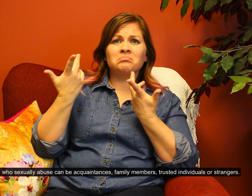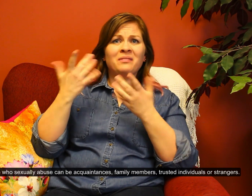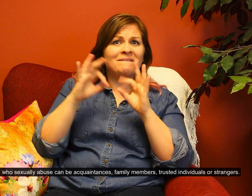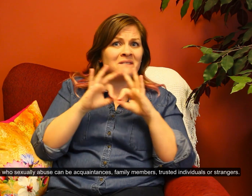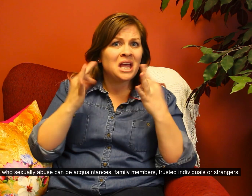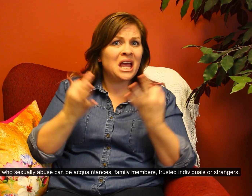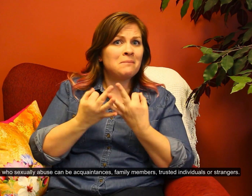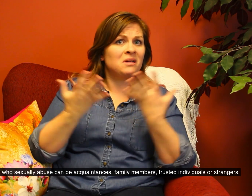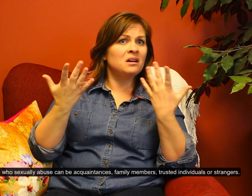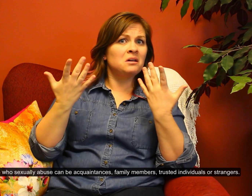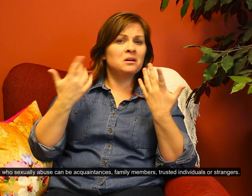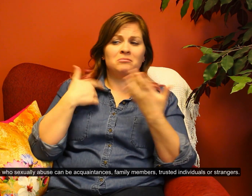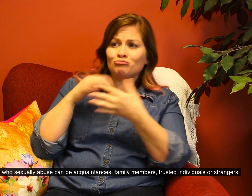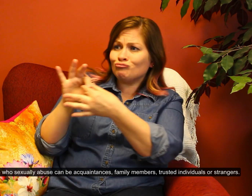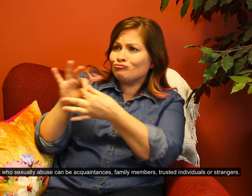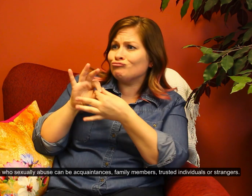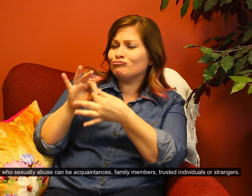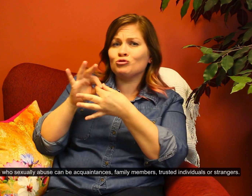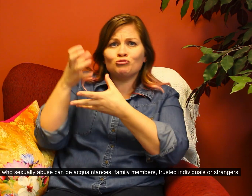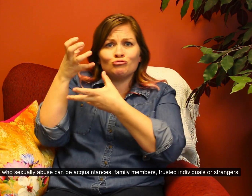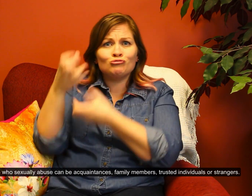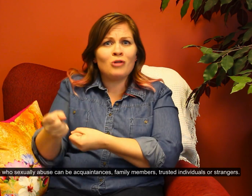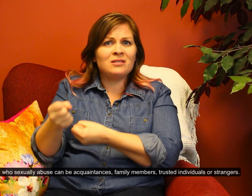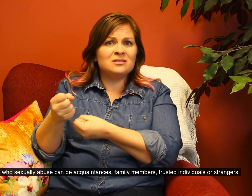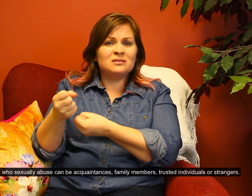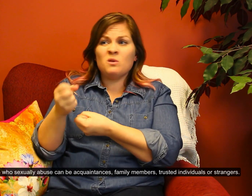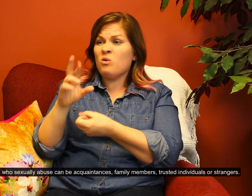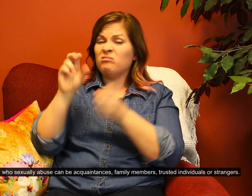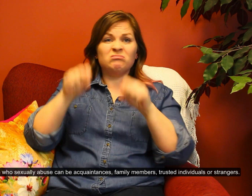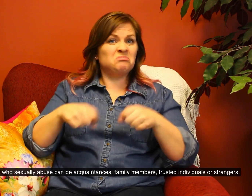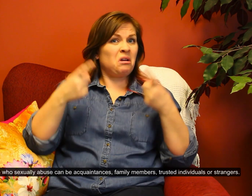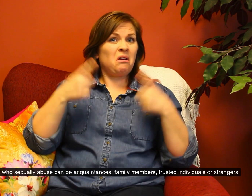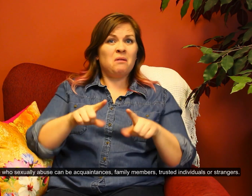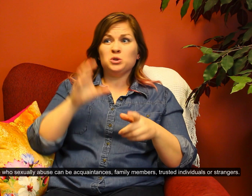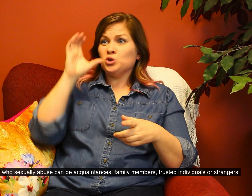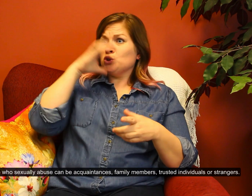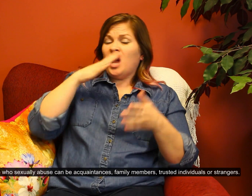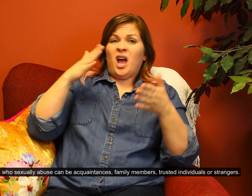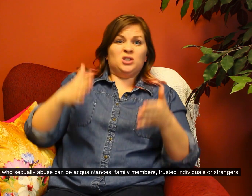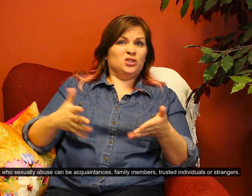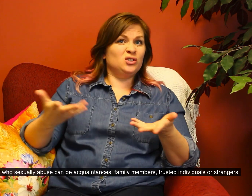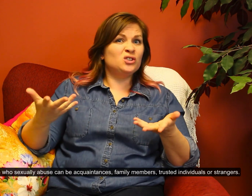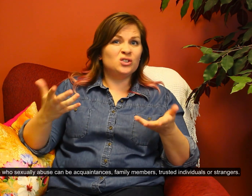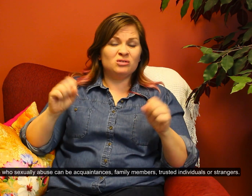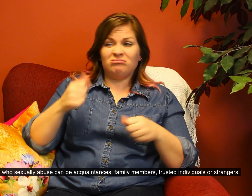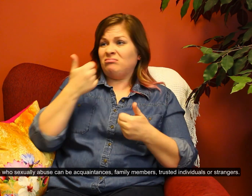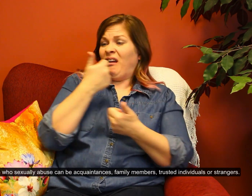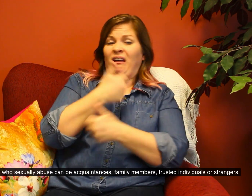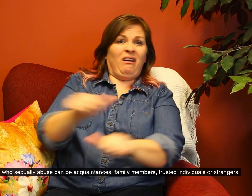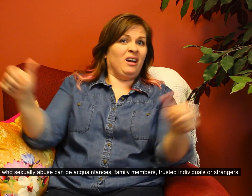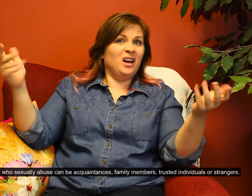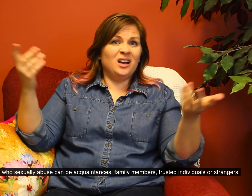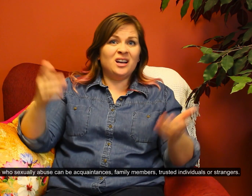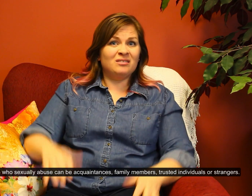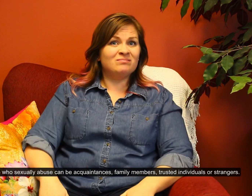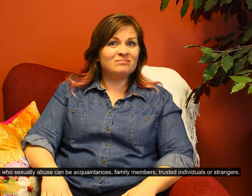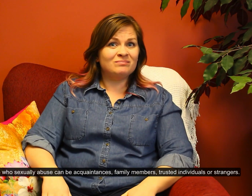who sexually abuse can be acquaintances, family members, trusted individuals, or strangers.